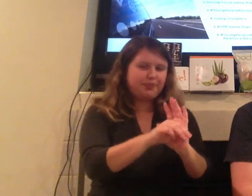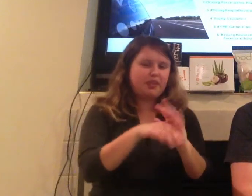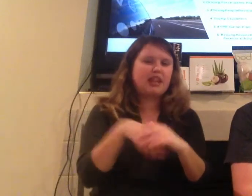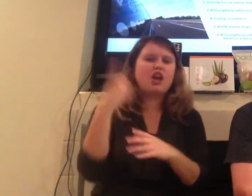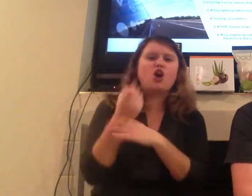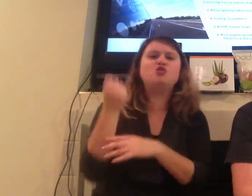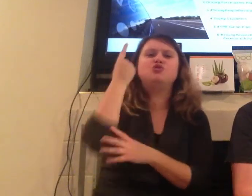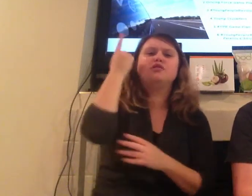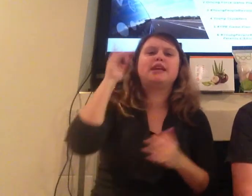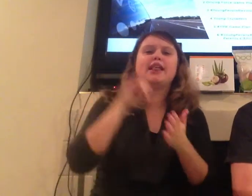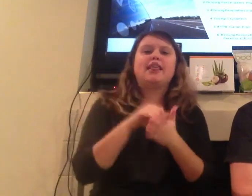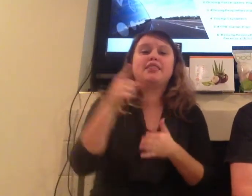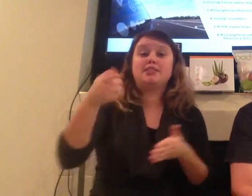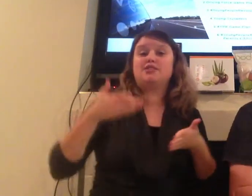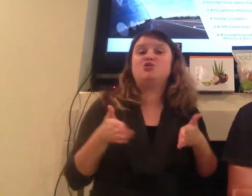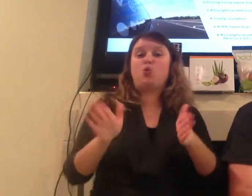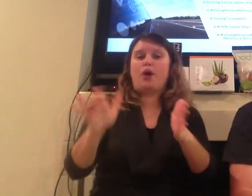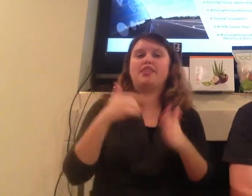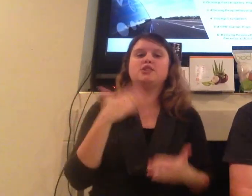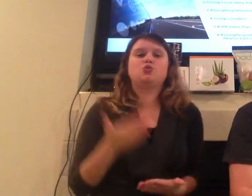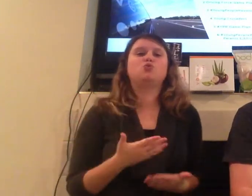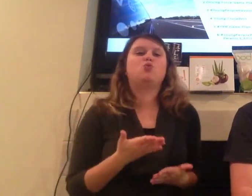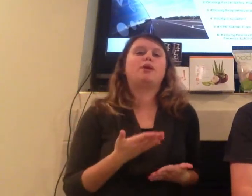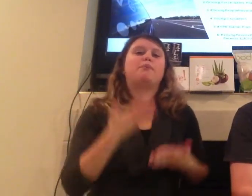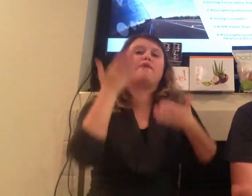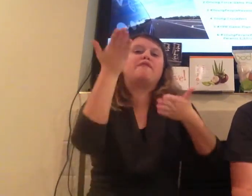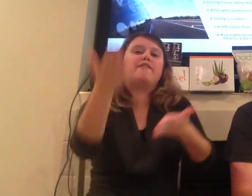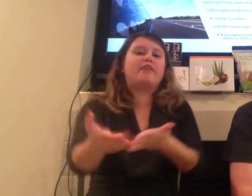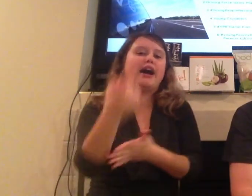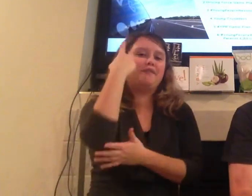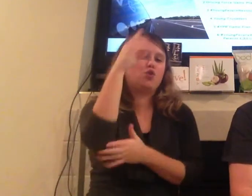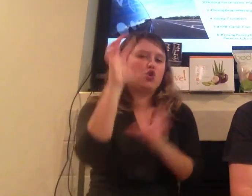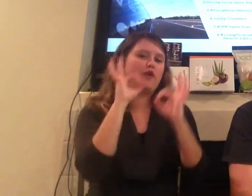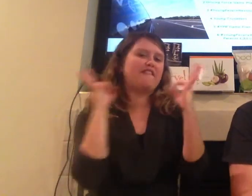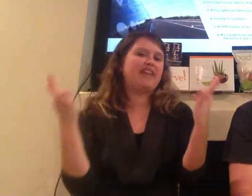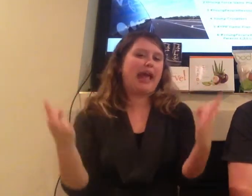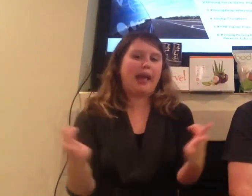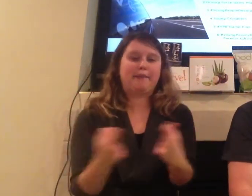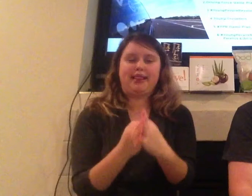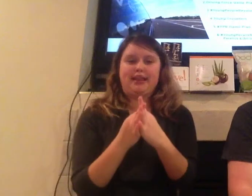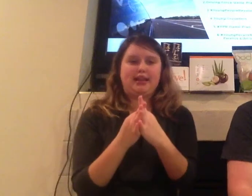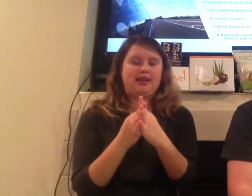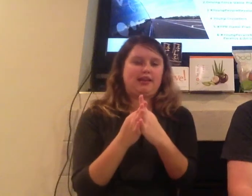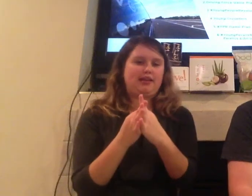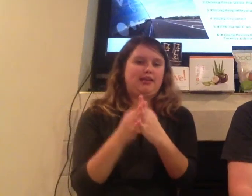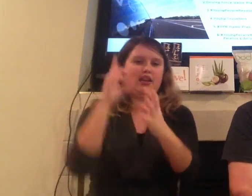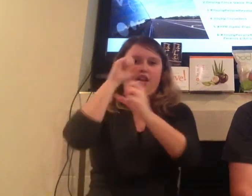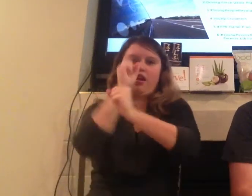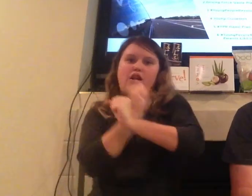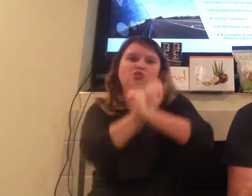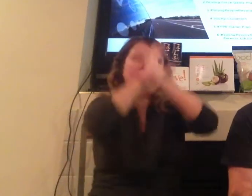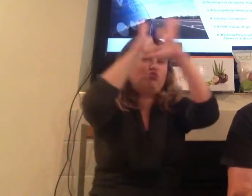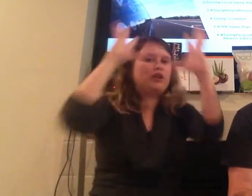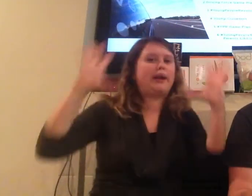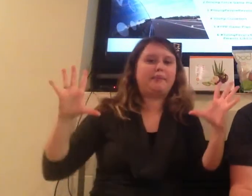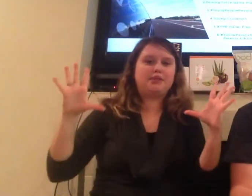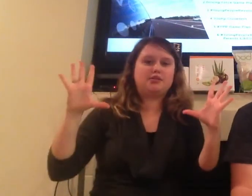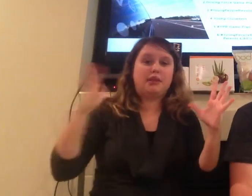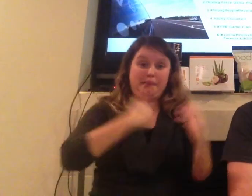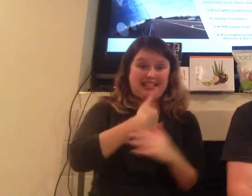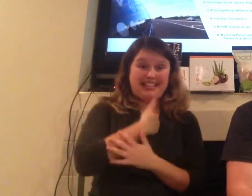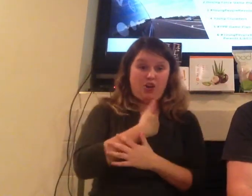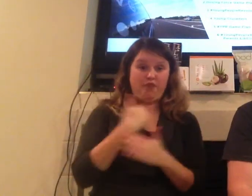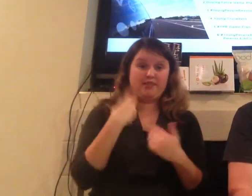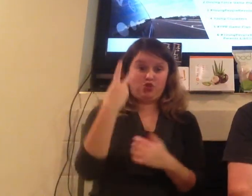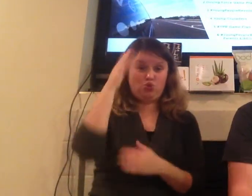this is a way to provide for your family in a way that you never dreamed possible. You see, I have two small boys, one